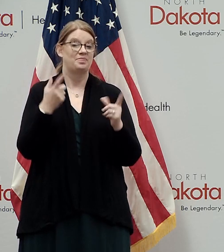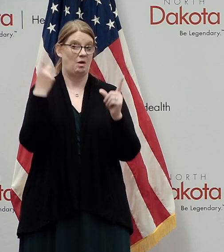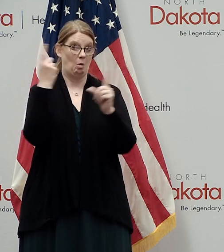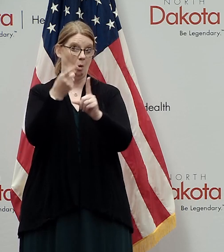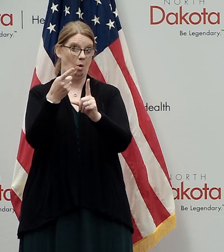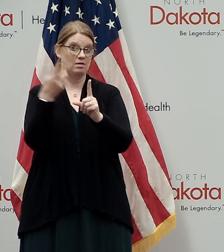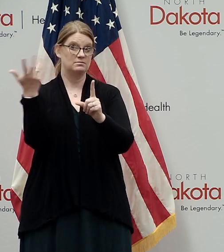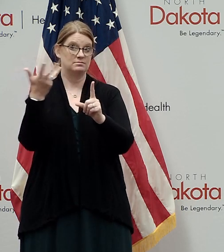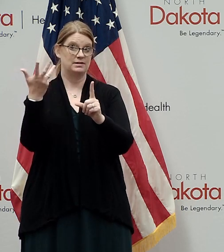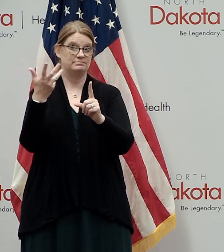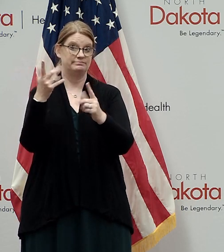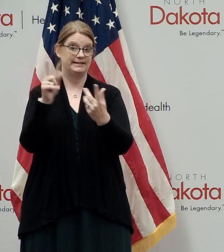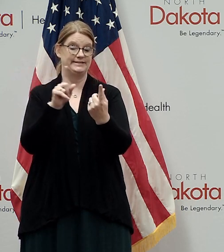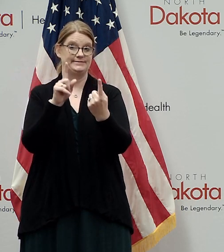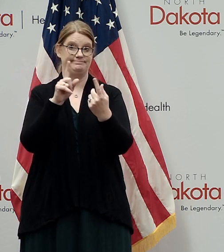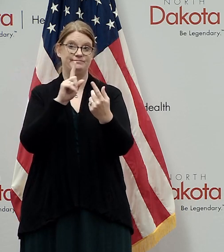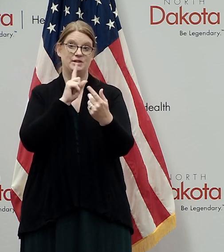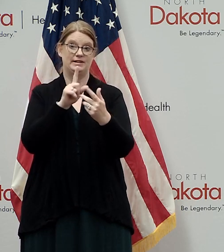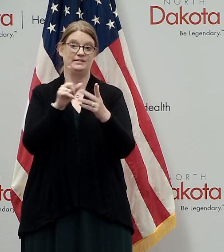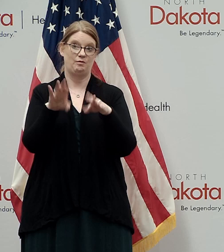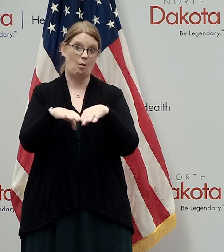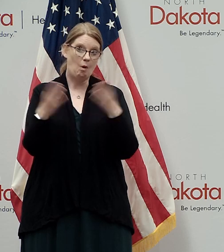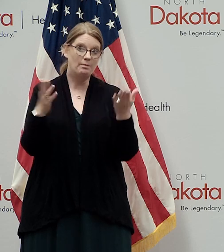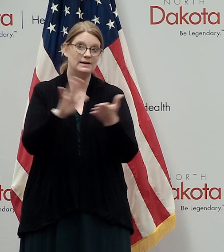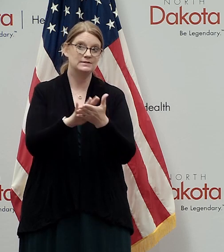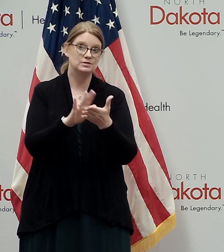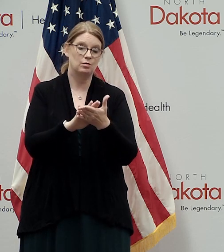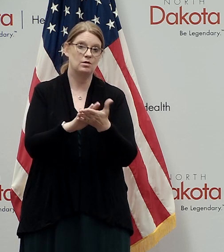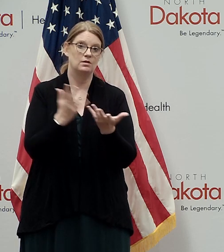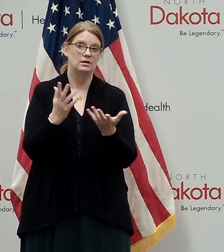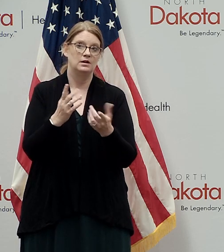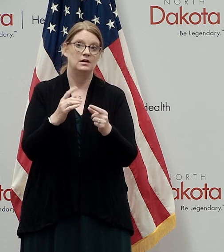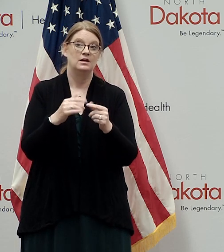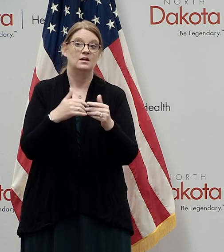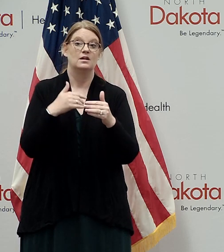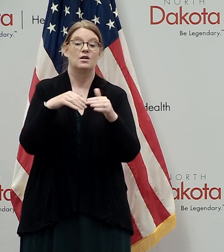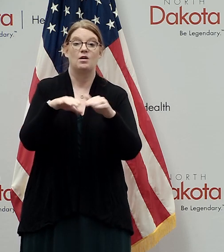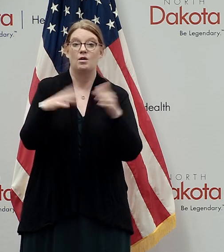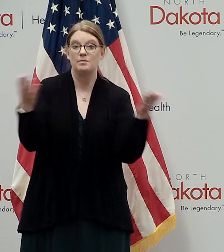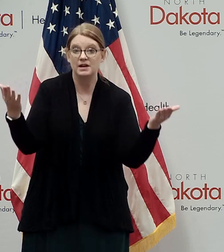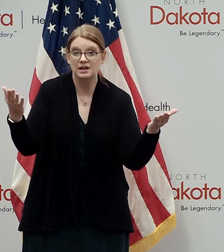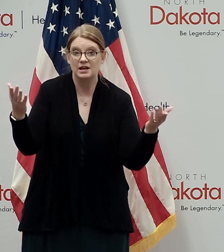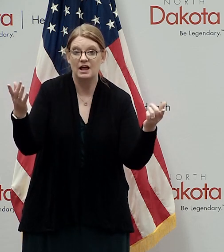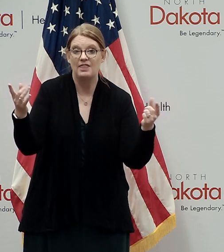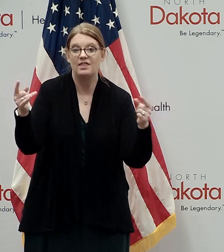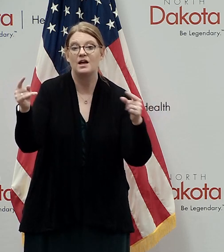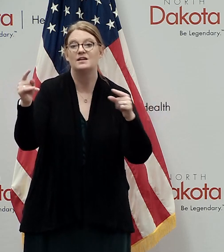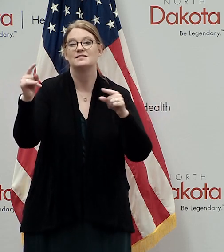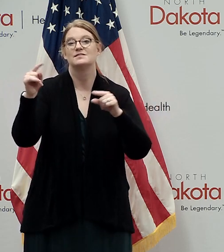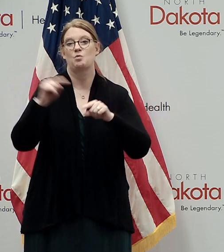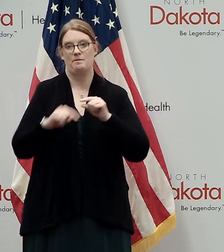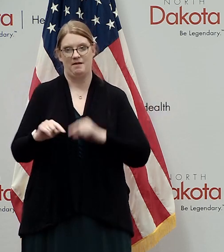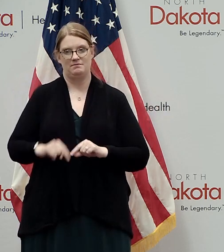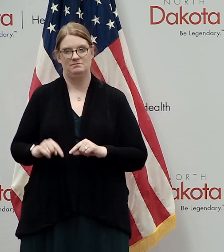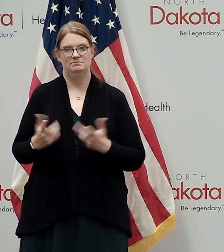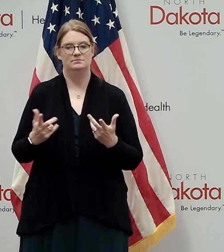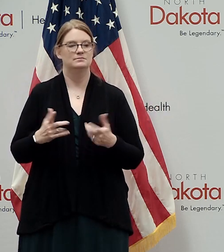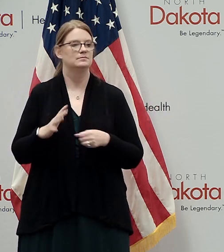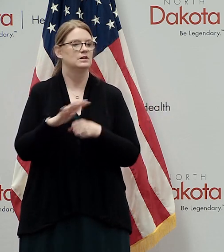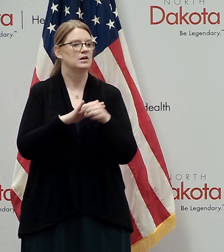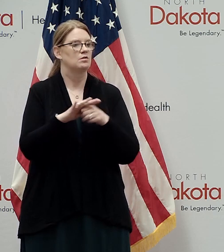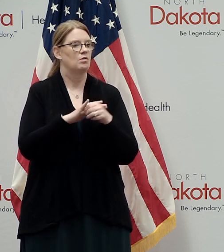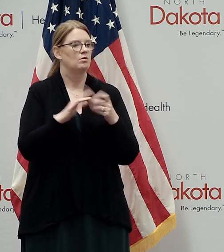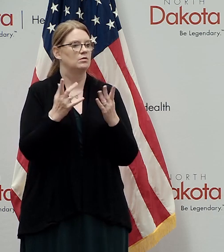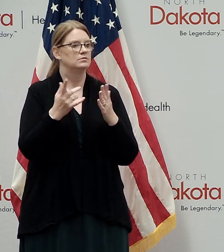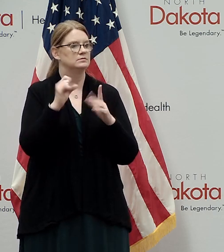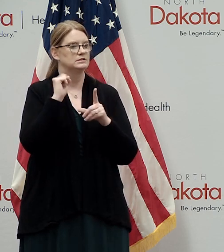of having in-person instruction and working backwards from that, depending on local context and local condition. But I